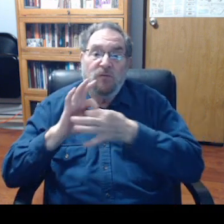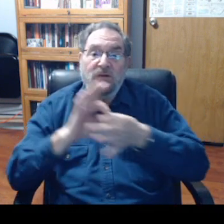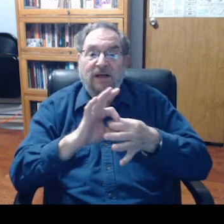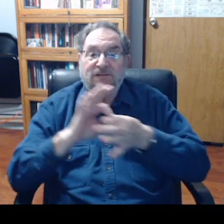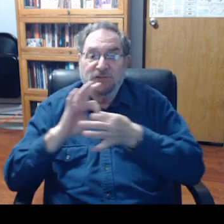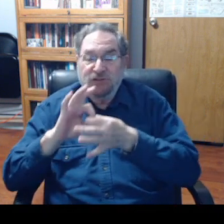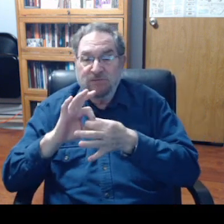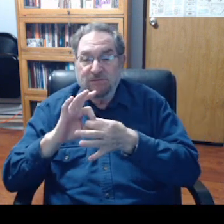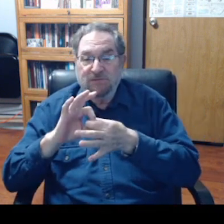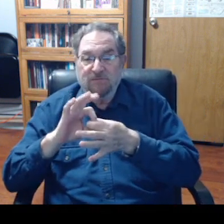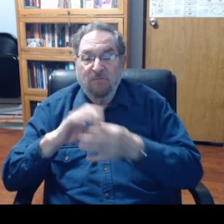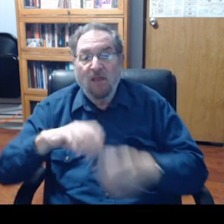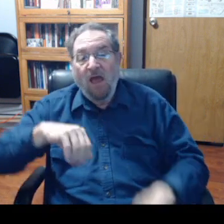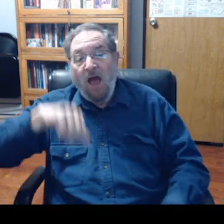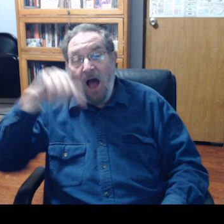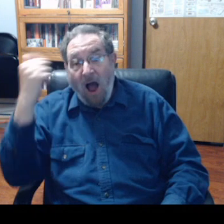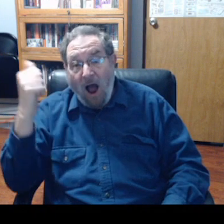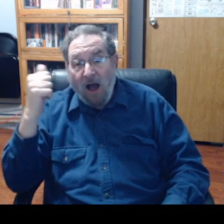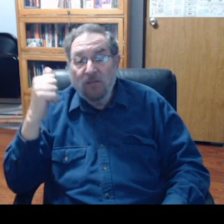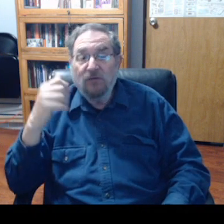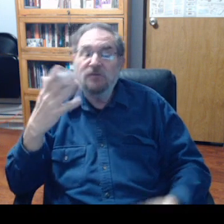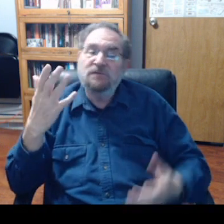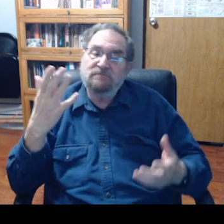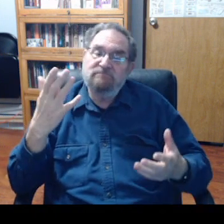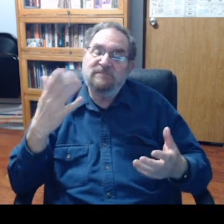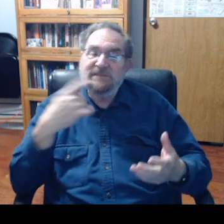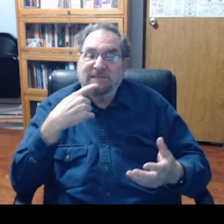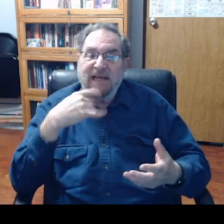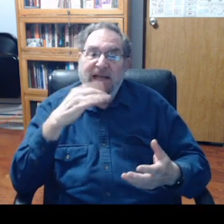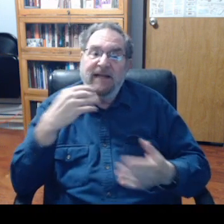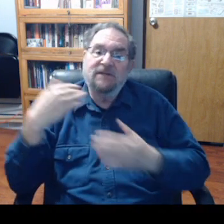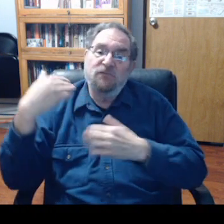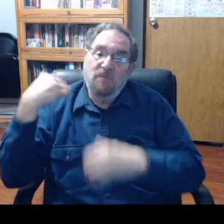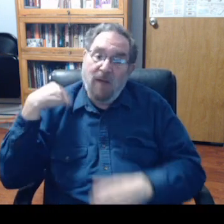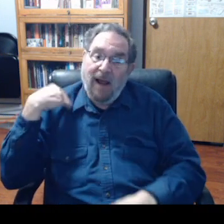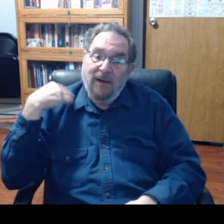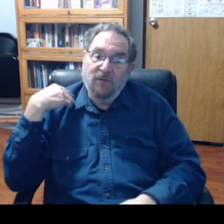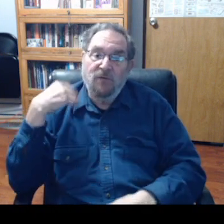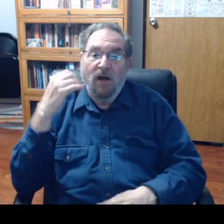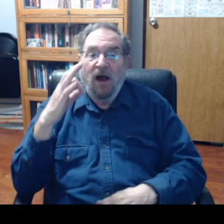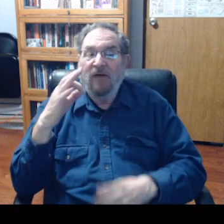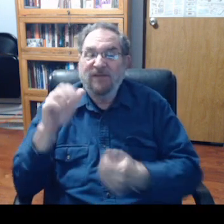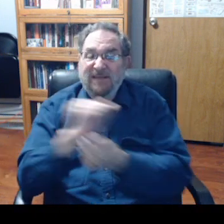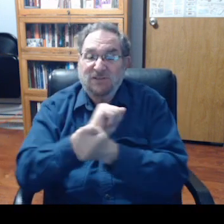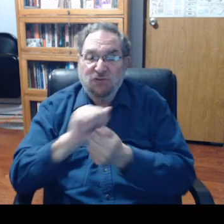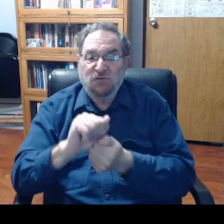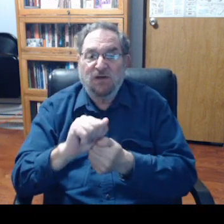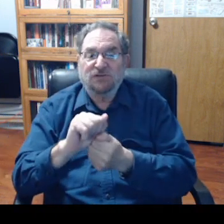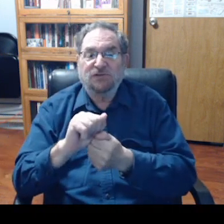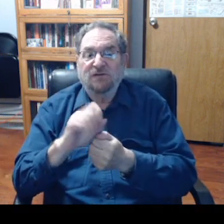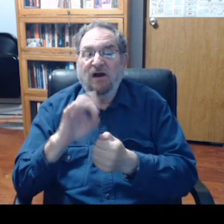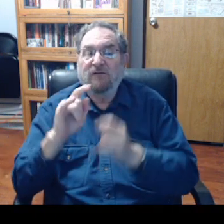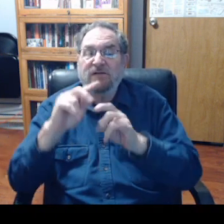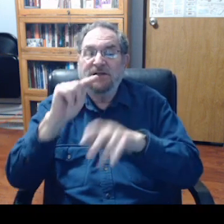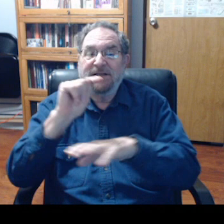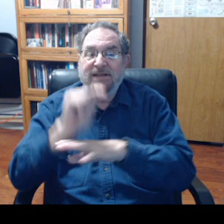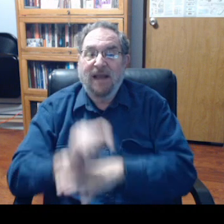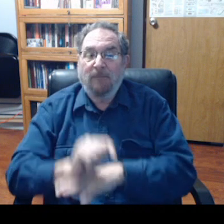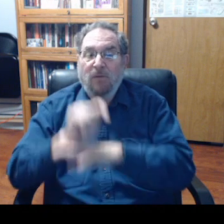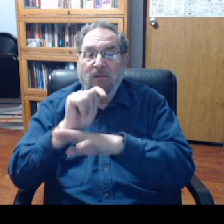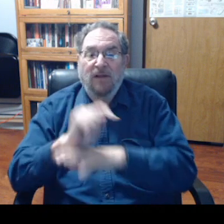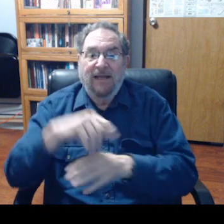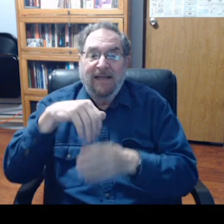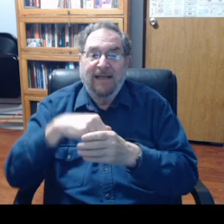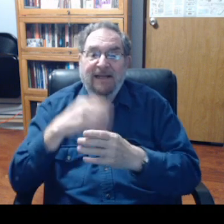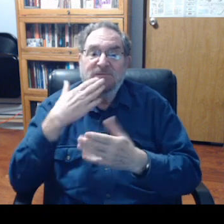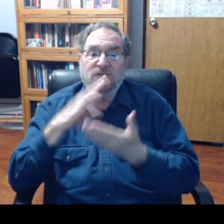human relationship. Others stated the reminder of the destruction of the